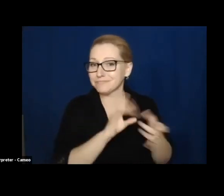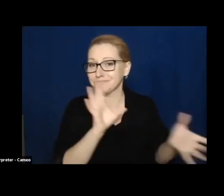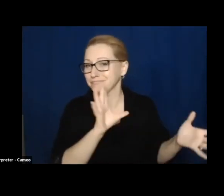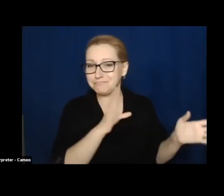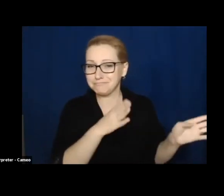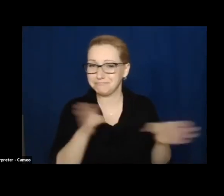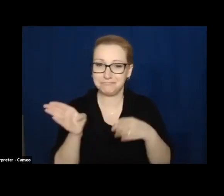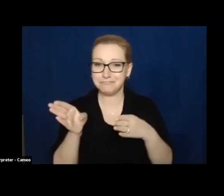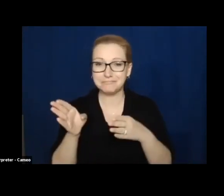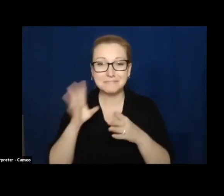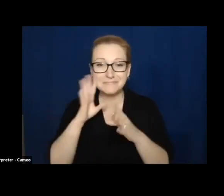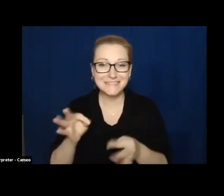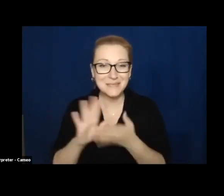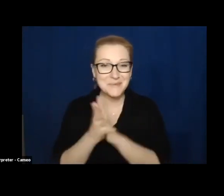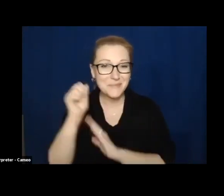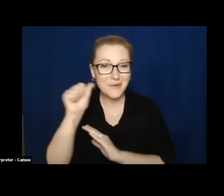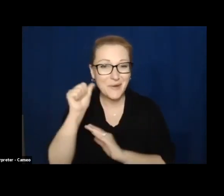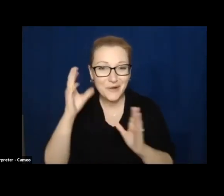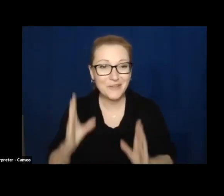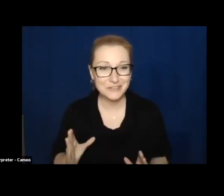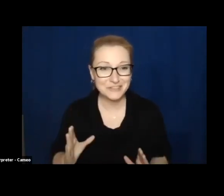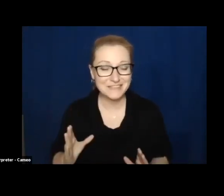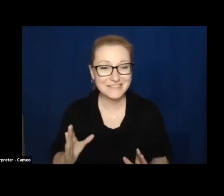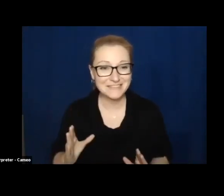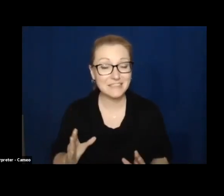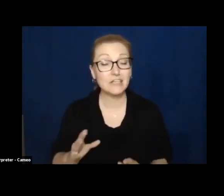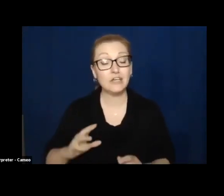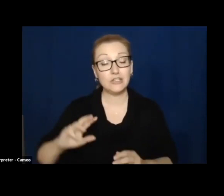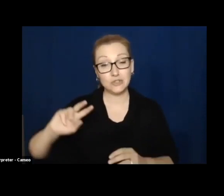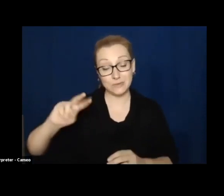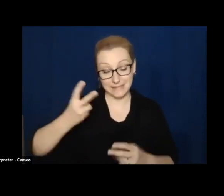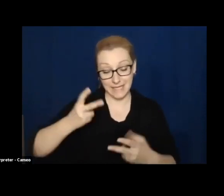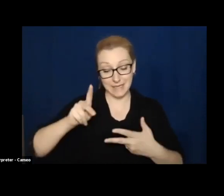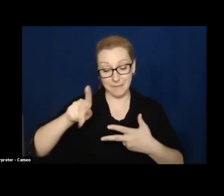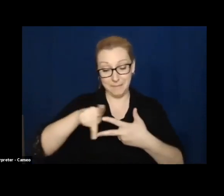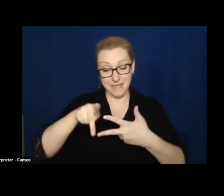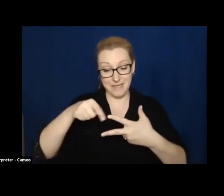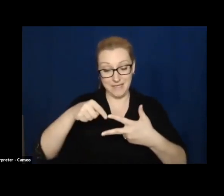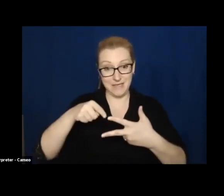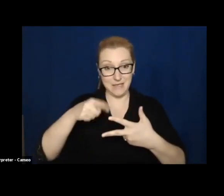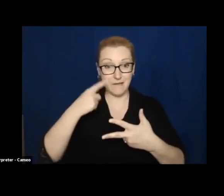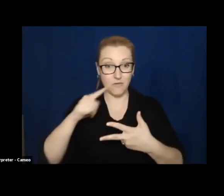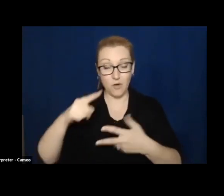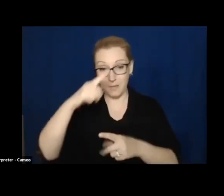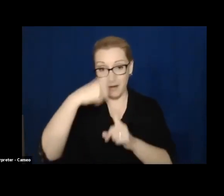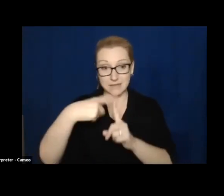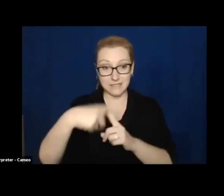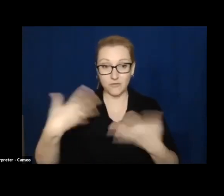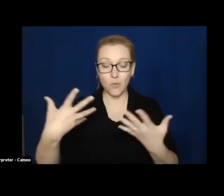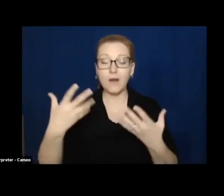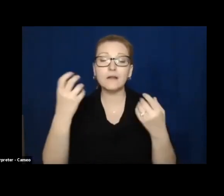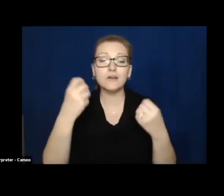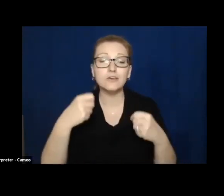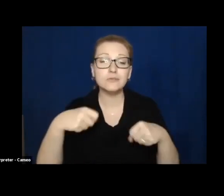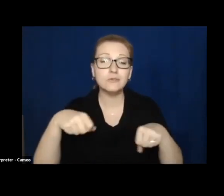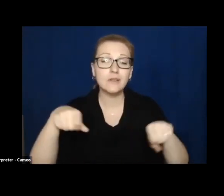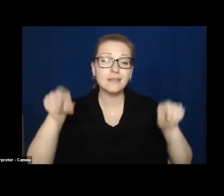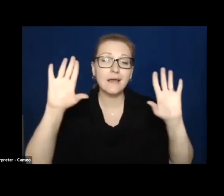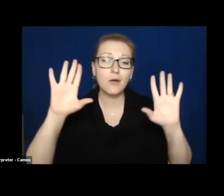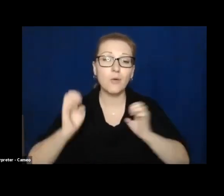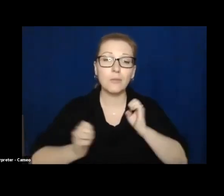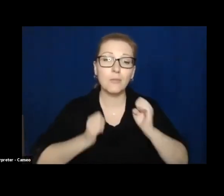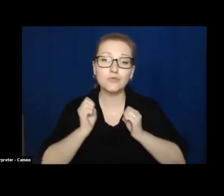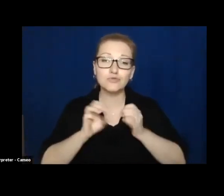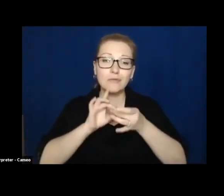audiologist. So my second key to accessing a positive mindset: surrender and let go of emotional